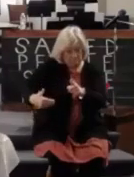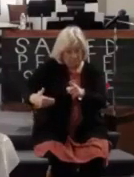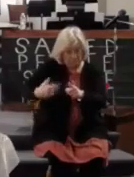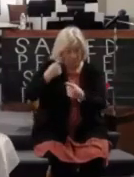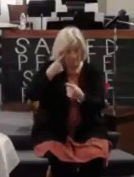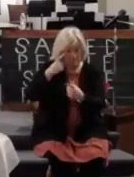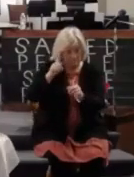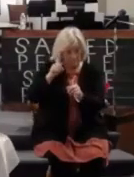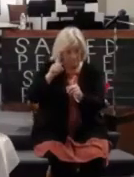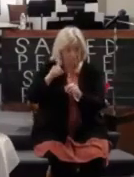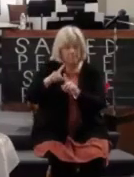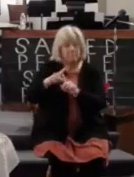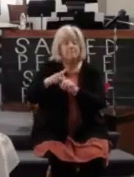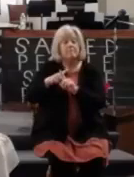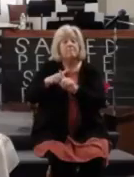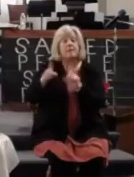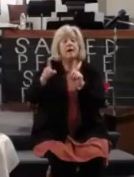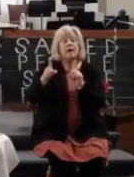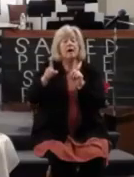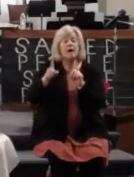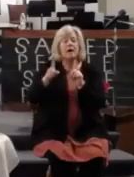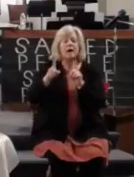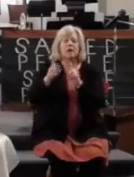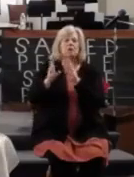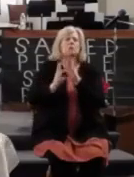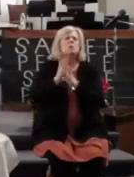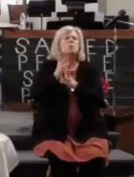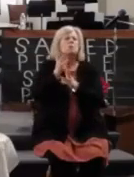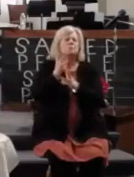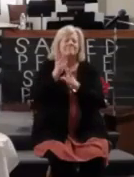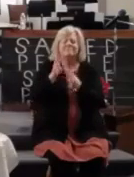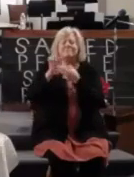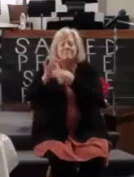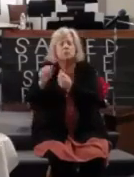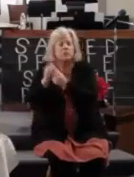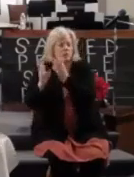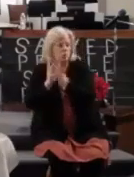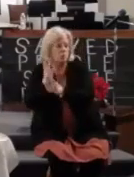but yet worldly and totally without God.